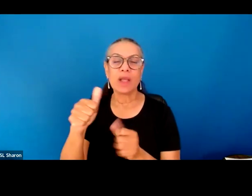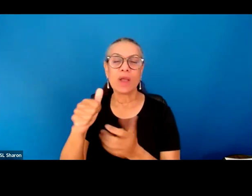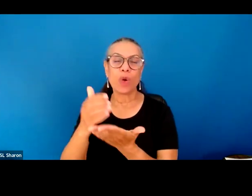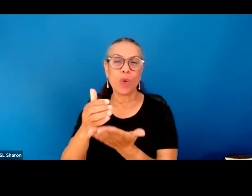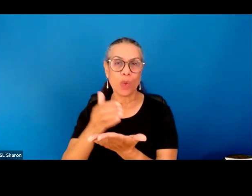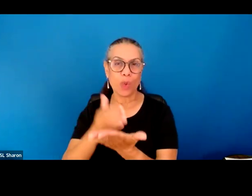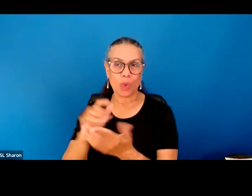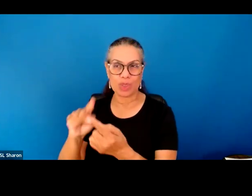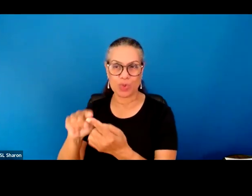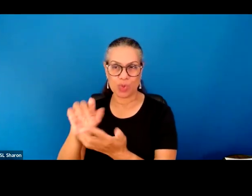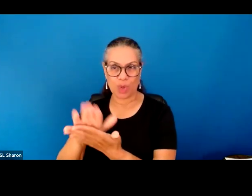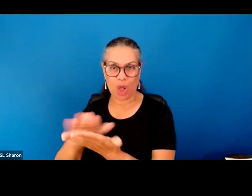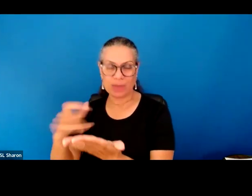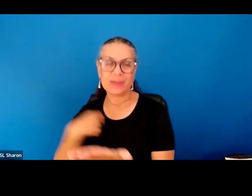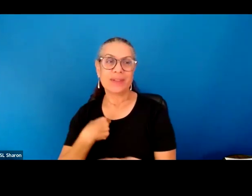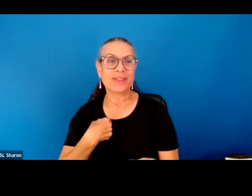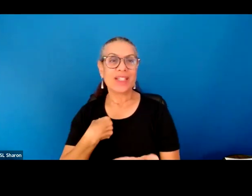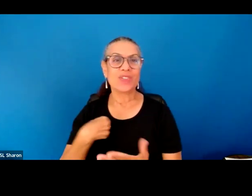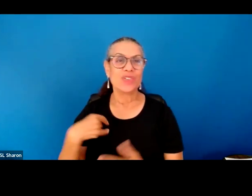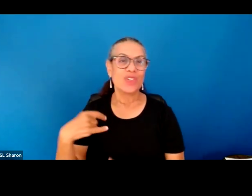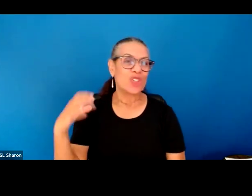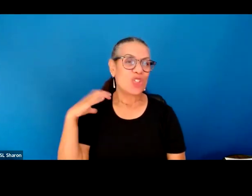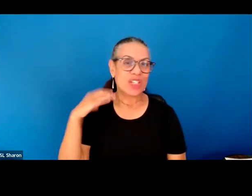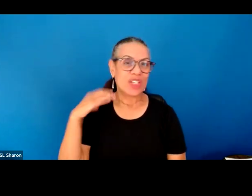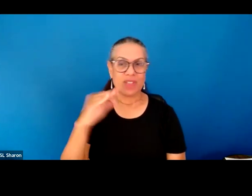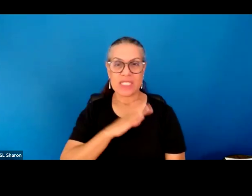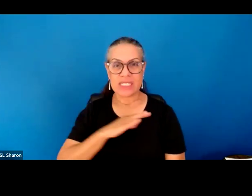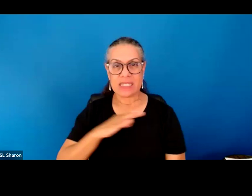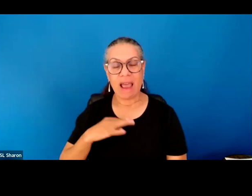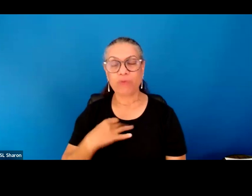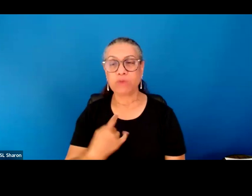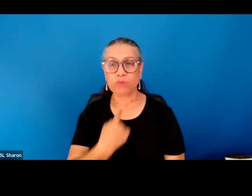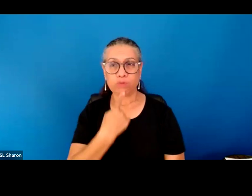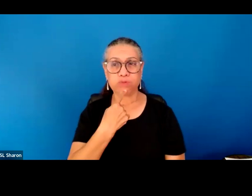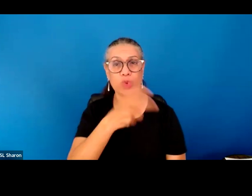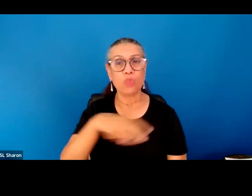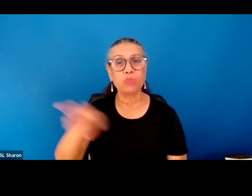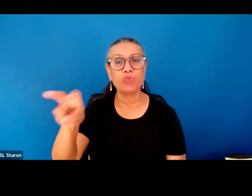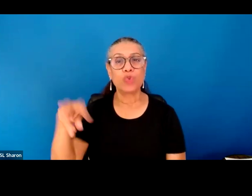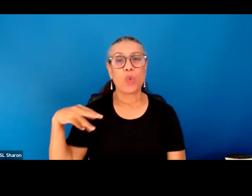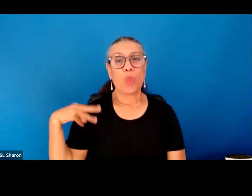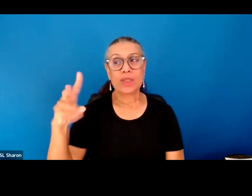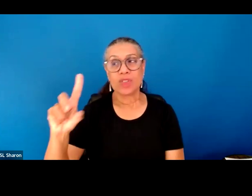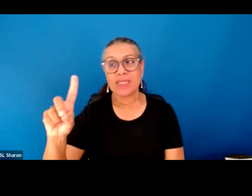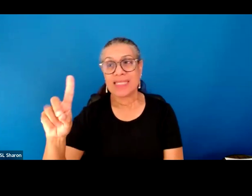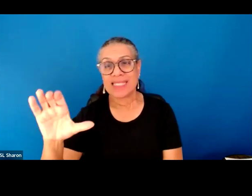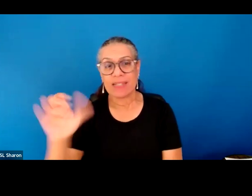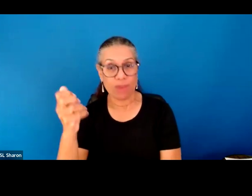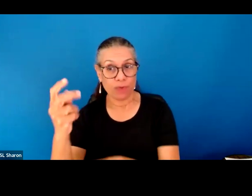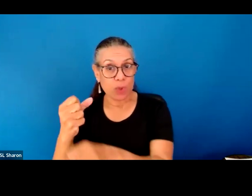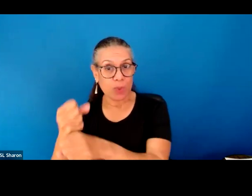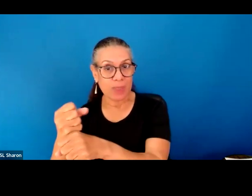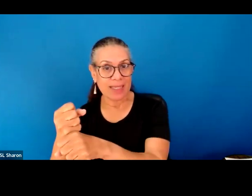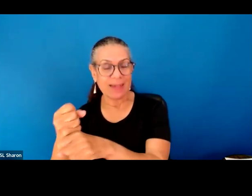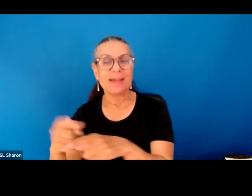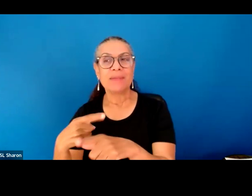work there. And then when you were chief of staff to Dr. Johnson, and disappointed when we lost you to Washington, D.C. for a few years, but so thankful